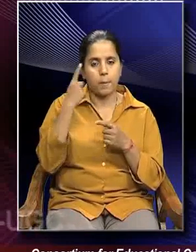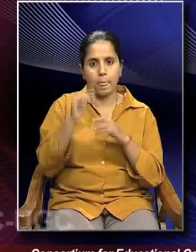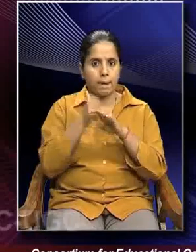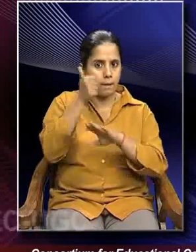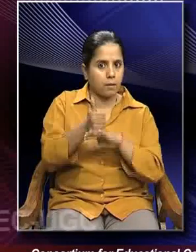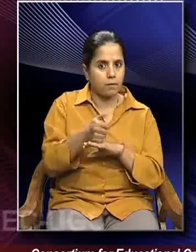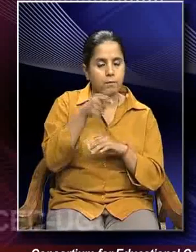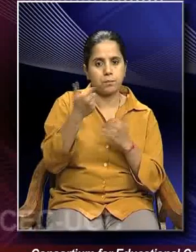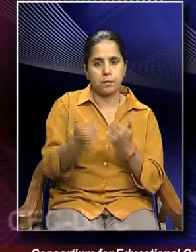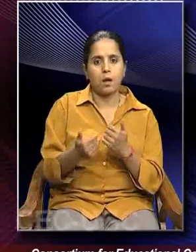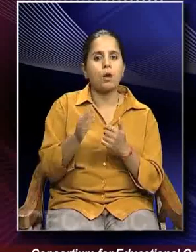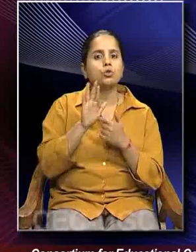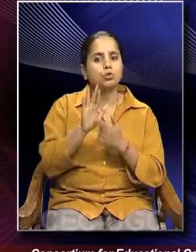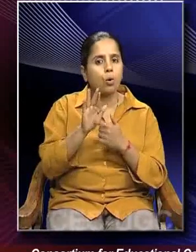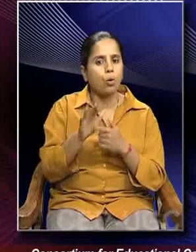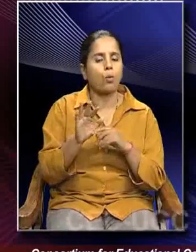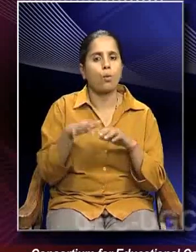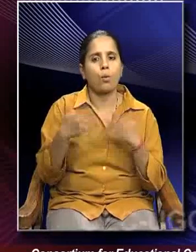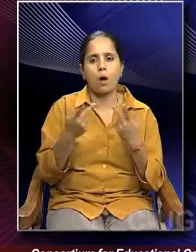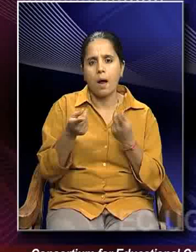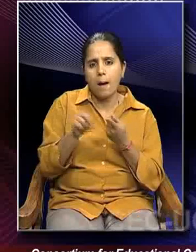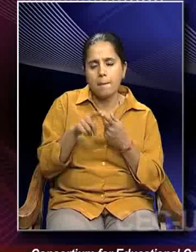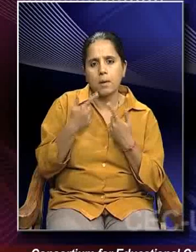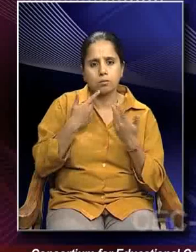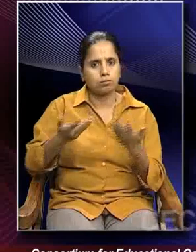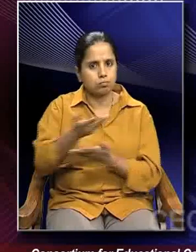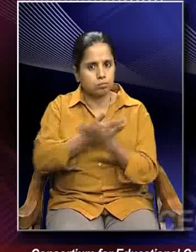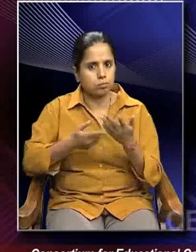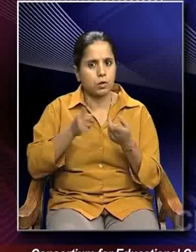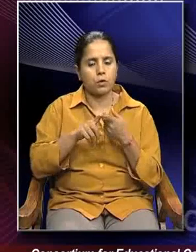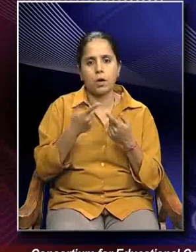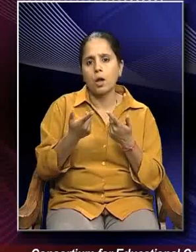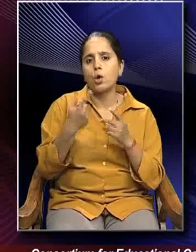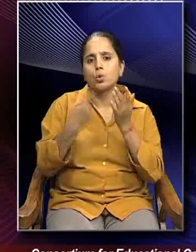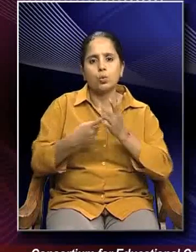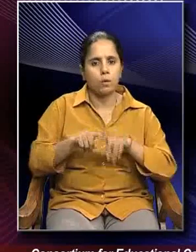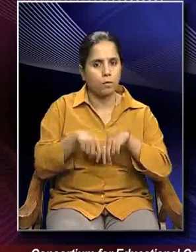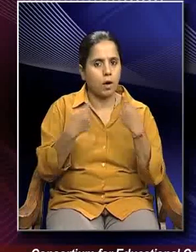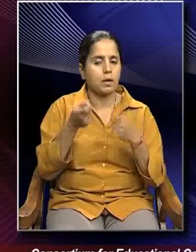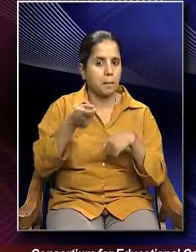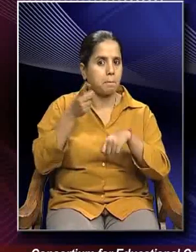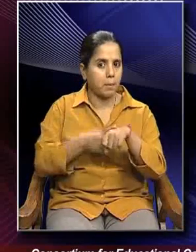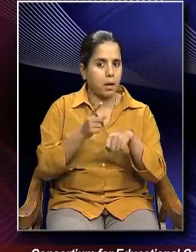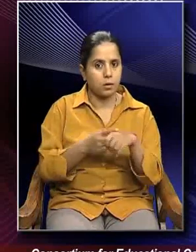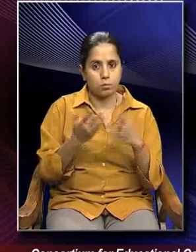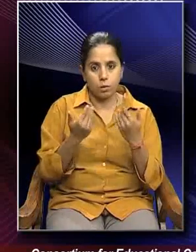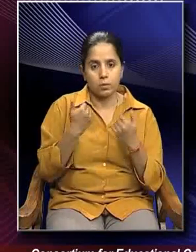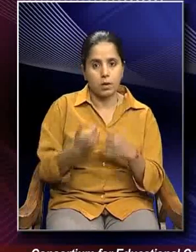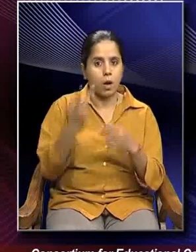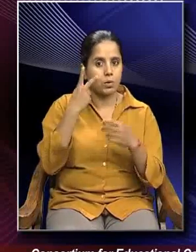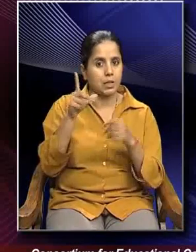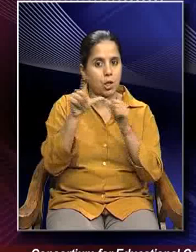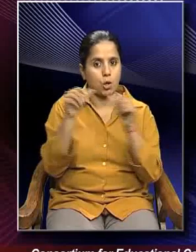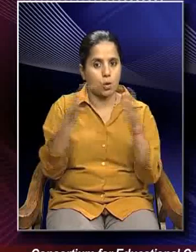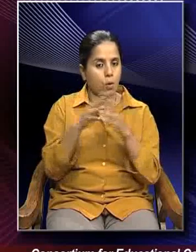of exerting coercion, and violators of the rules would be punished. Now when we look into law,